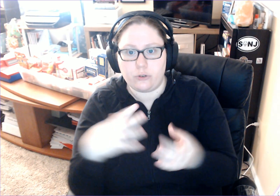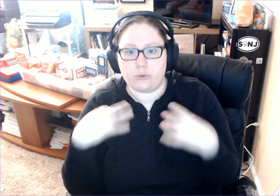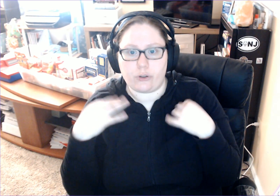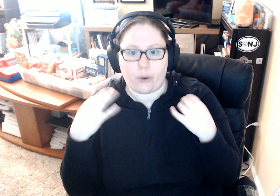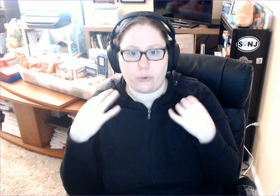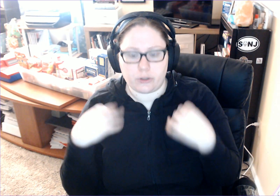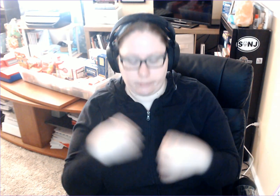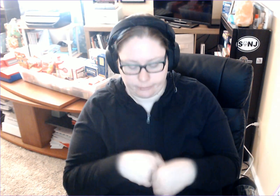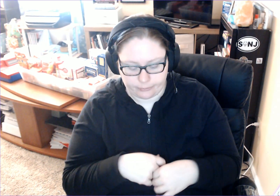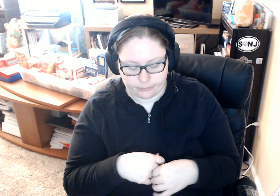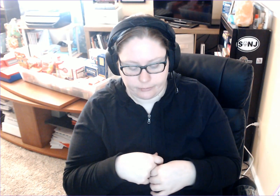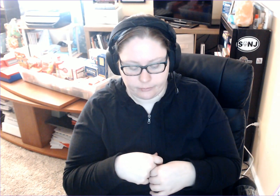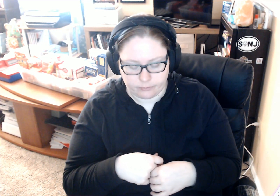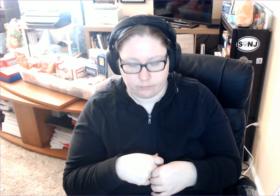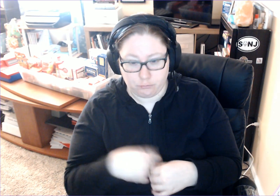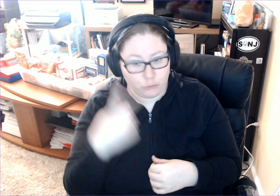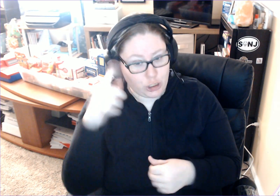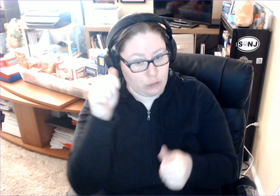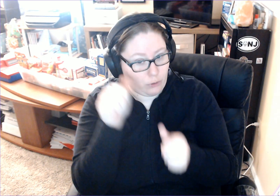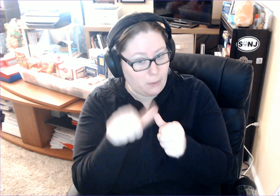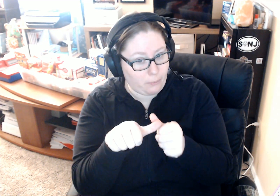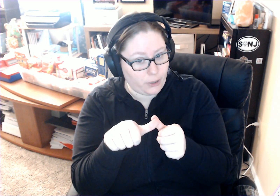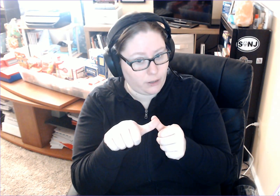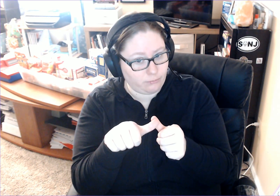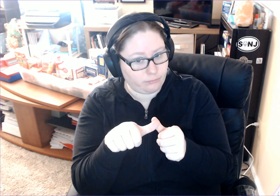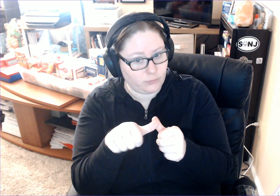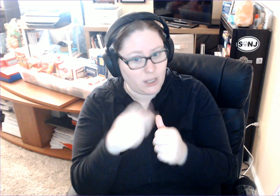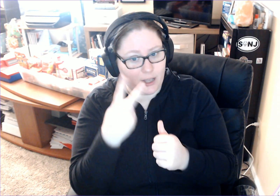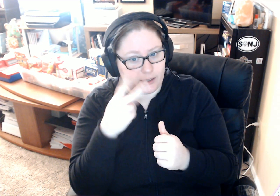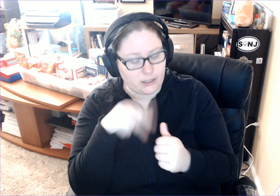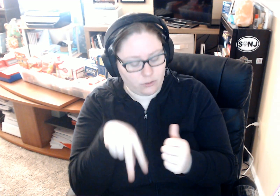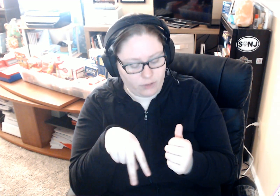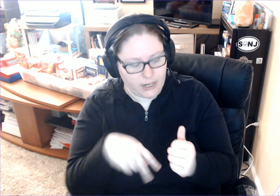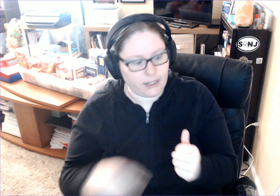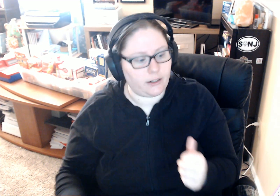clothes? Do you remember? Let's read.